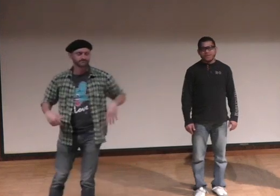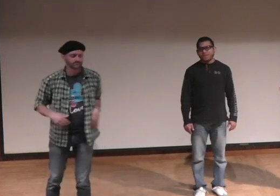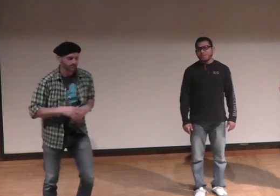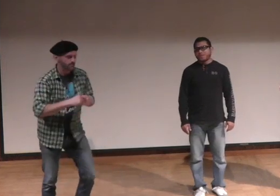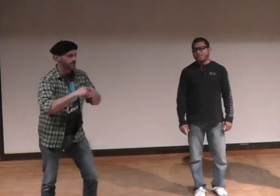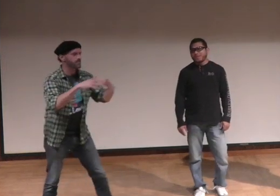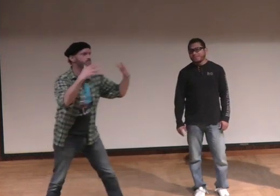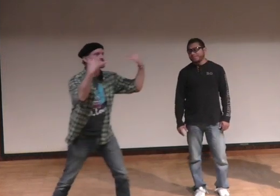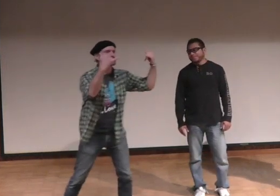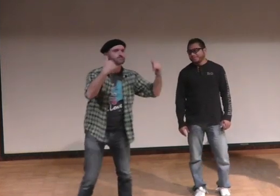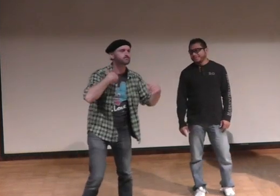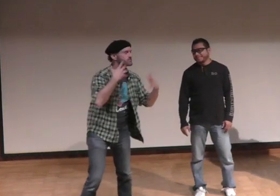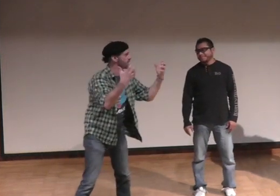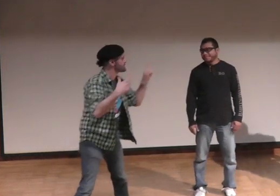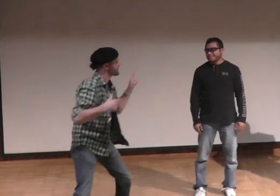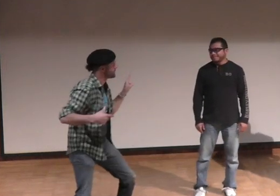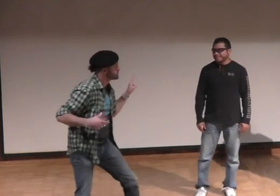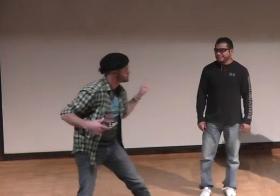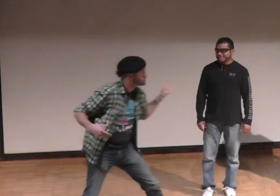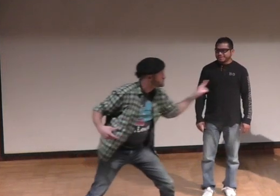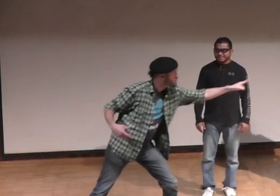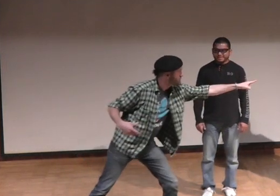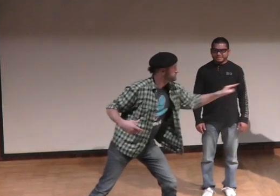Great, thanks. Okay.